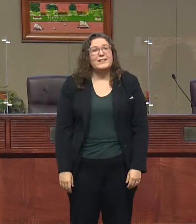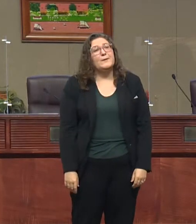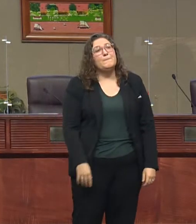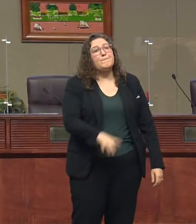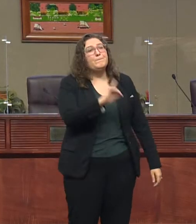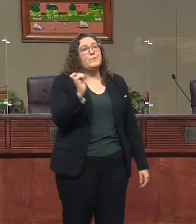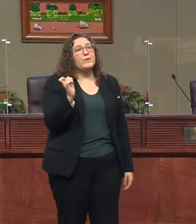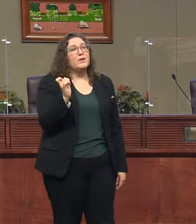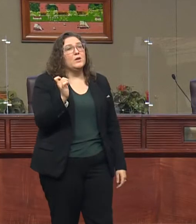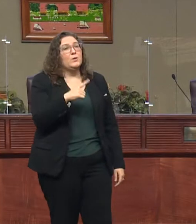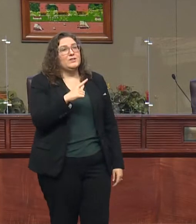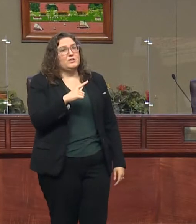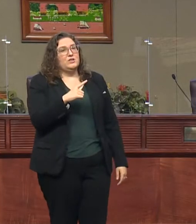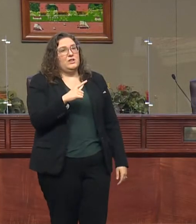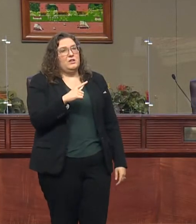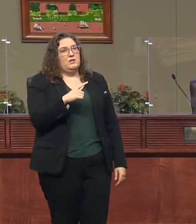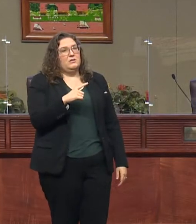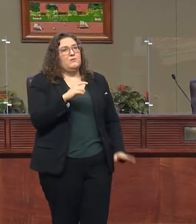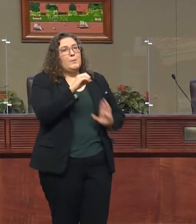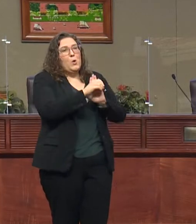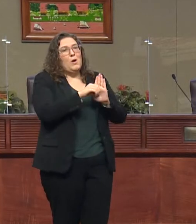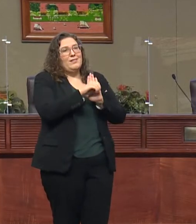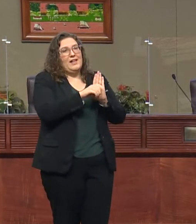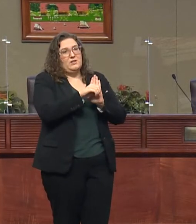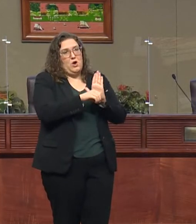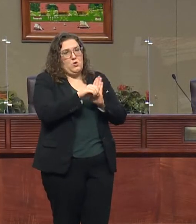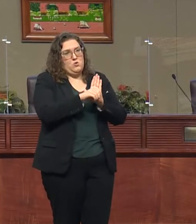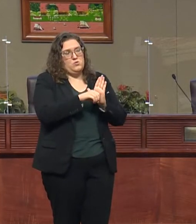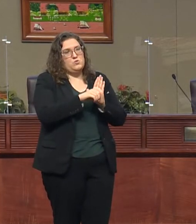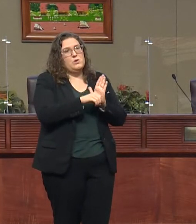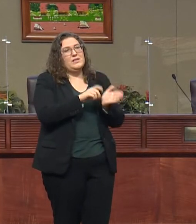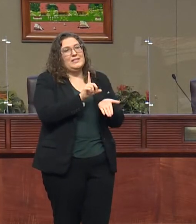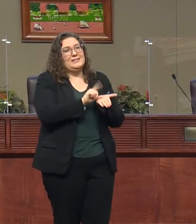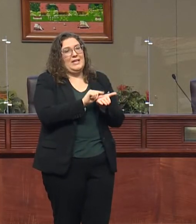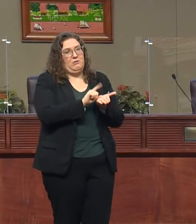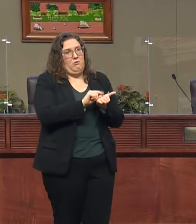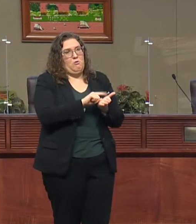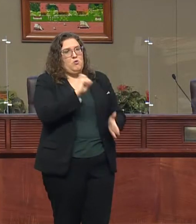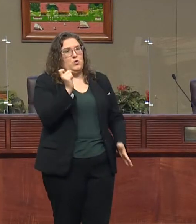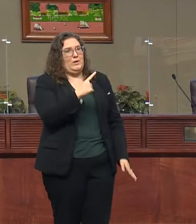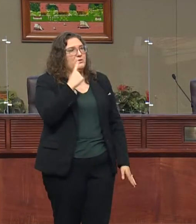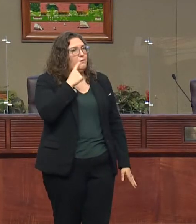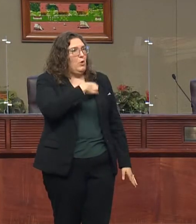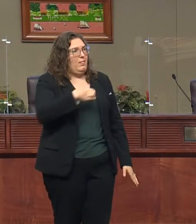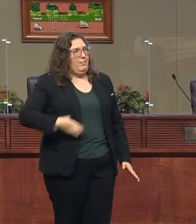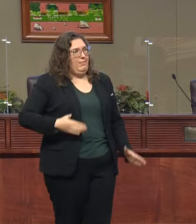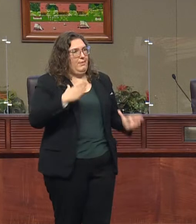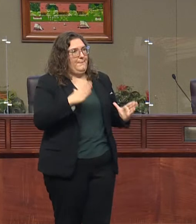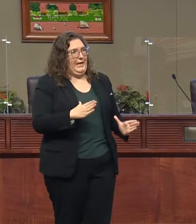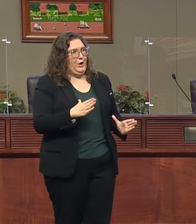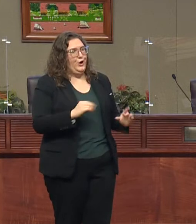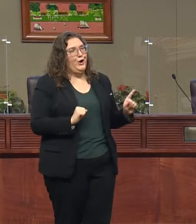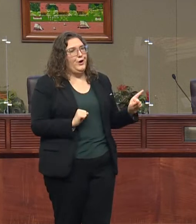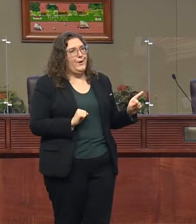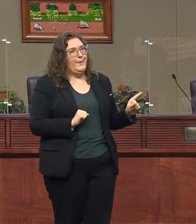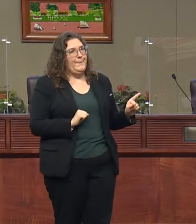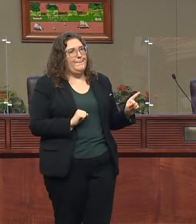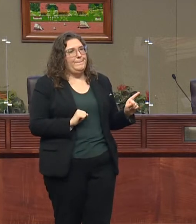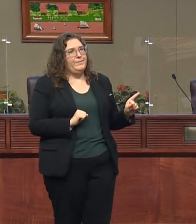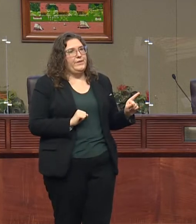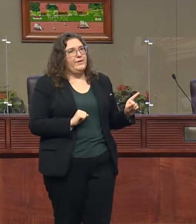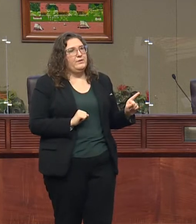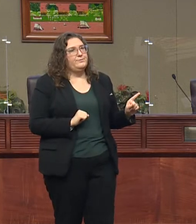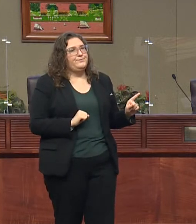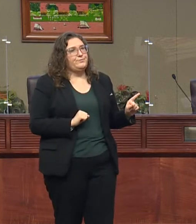Steve Hudak from the Orlando Sentinel. This is also for you, Mayor, and it's along those same lines. So we still